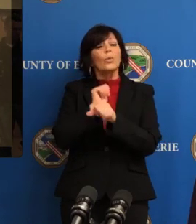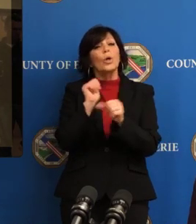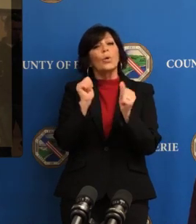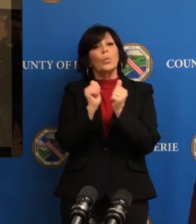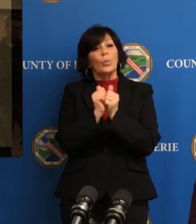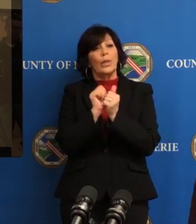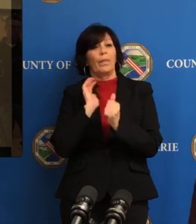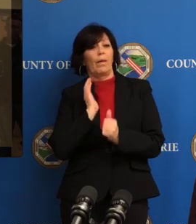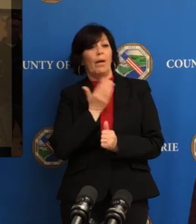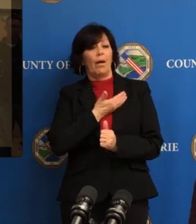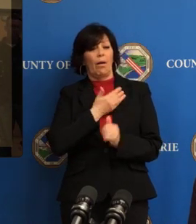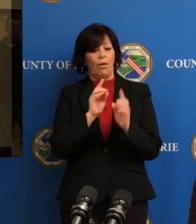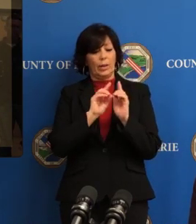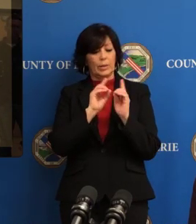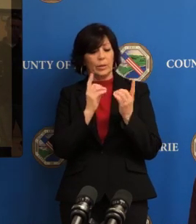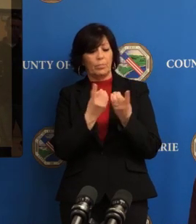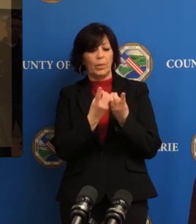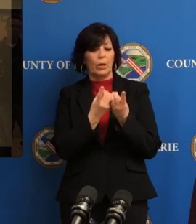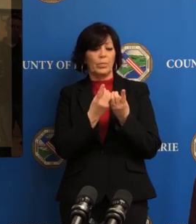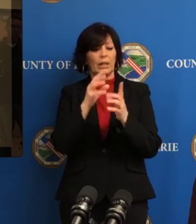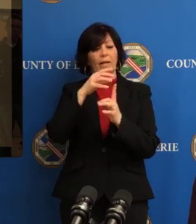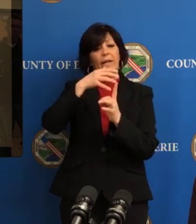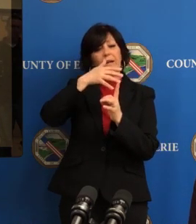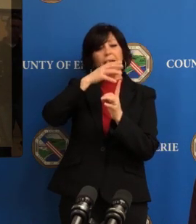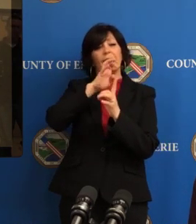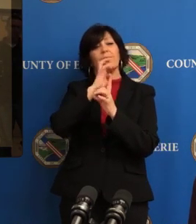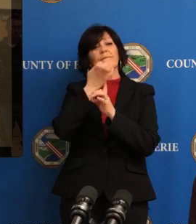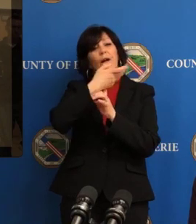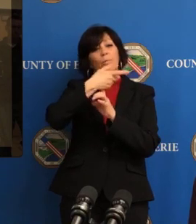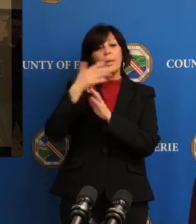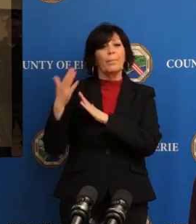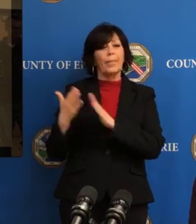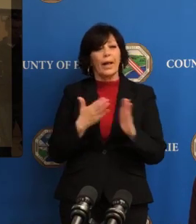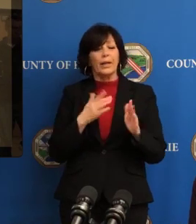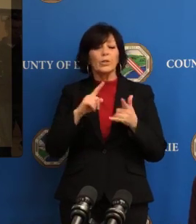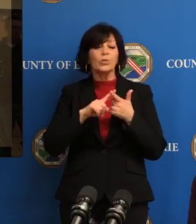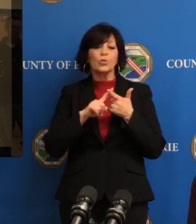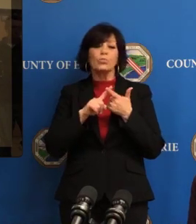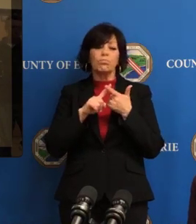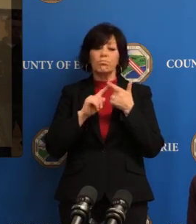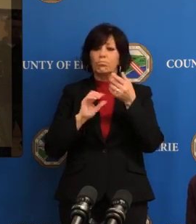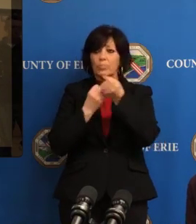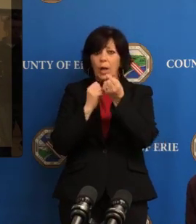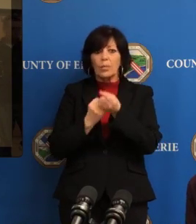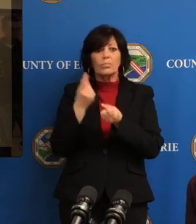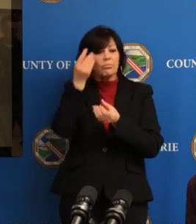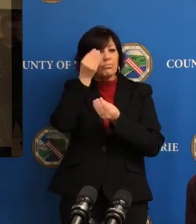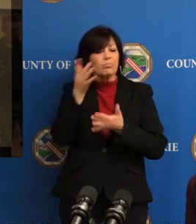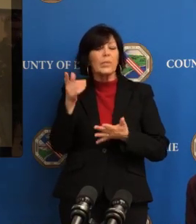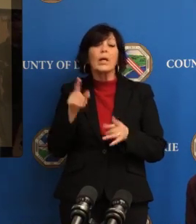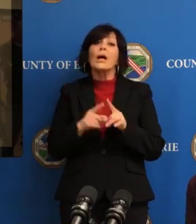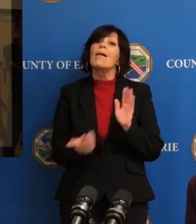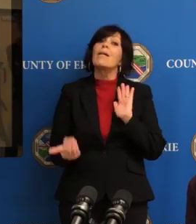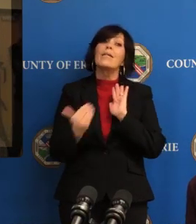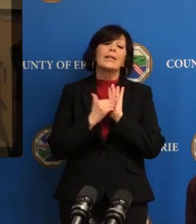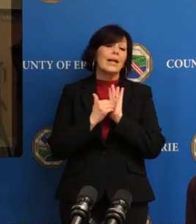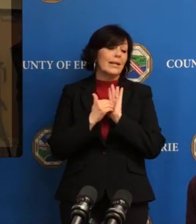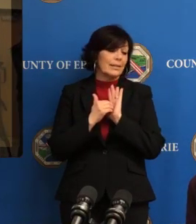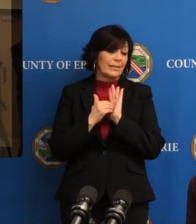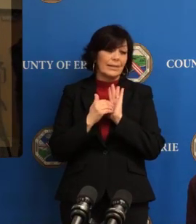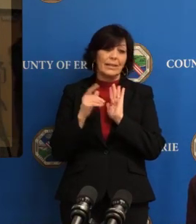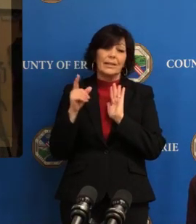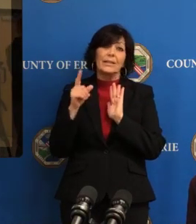with our Department of Environment and Planning, GIS Division, to update this. But again, this is a